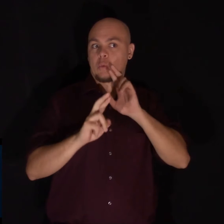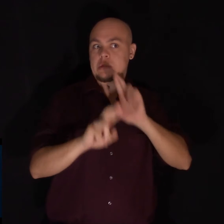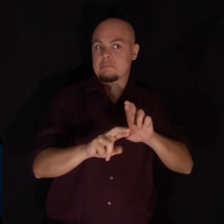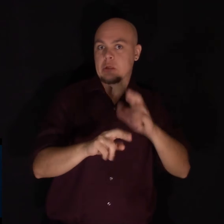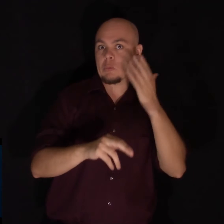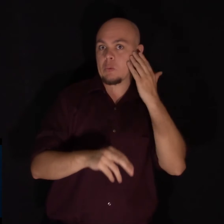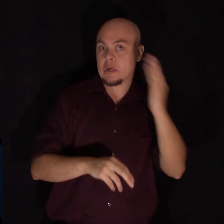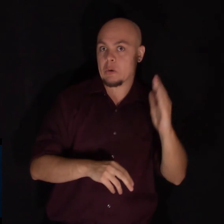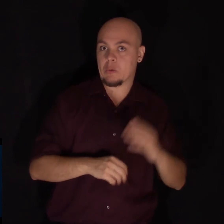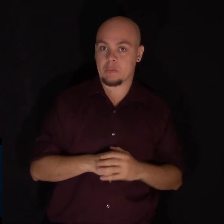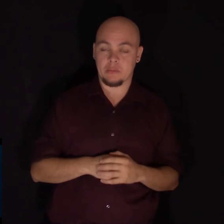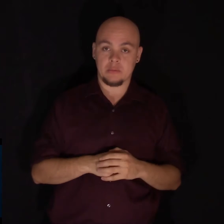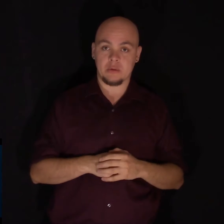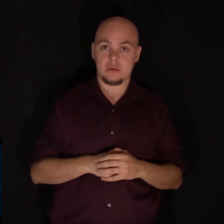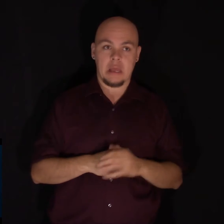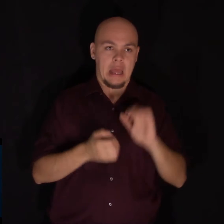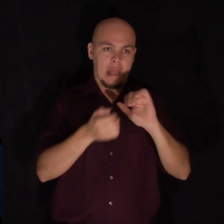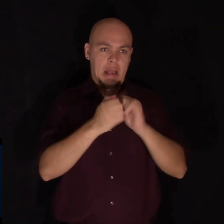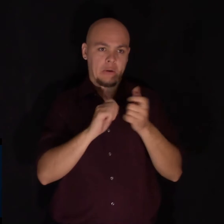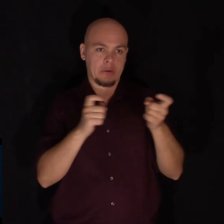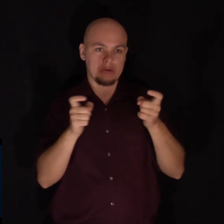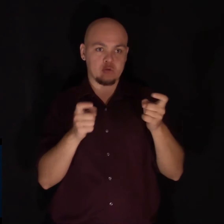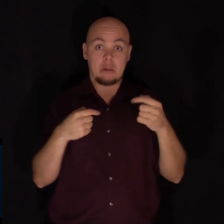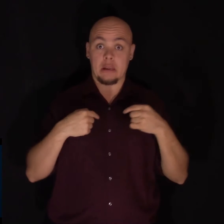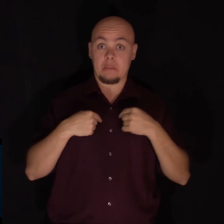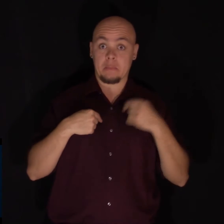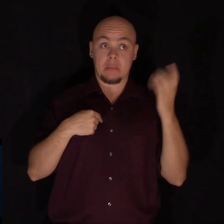I'm unable to marshal this response, and I'm giving this talk.